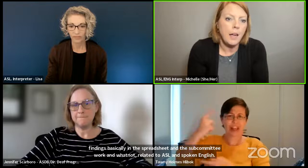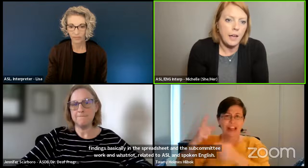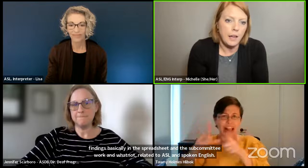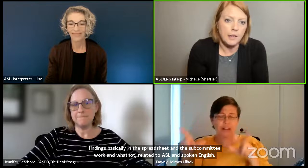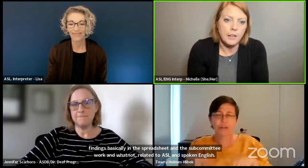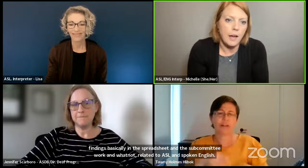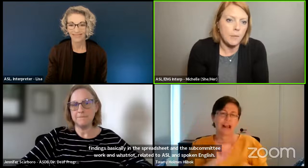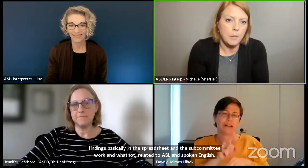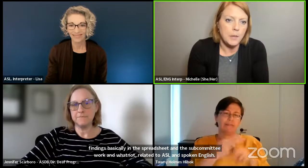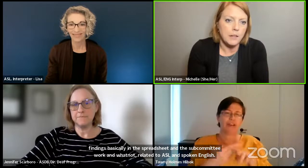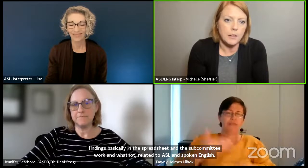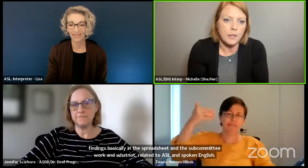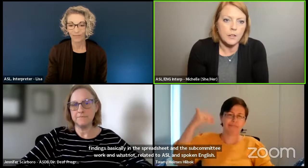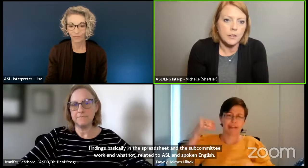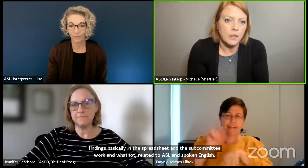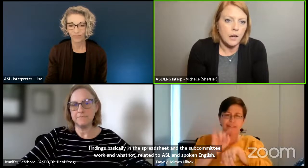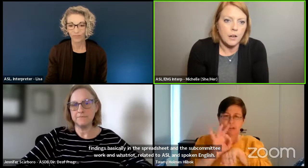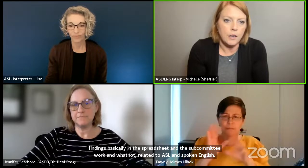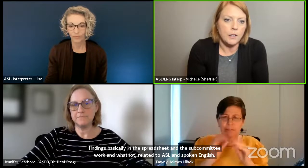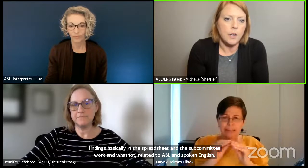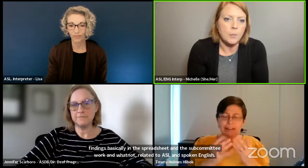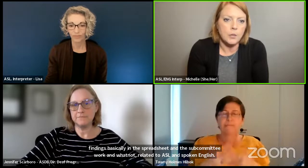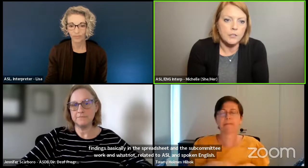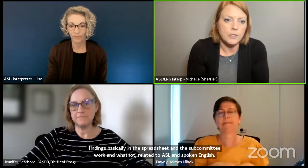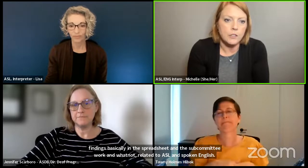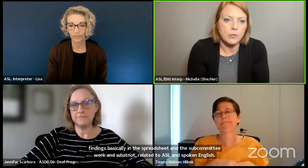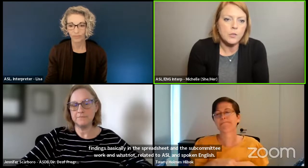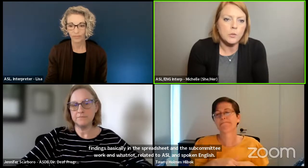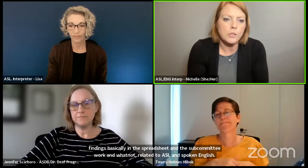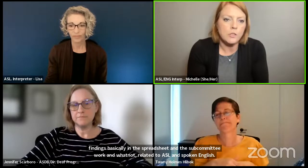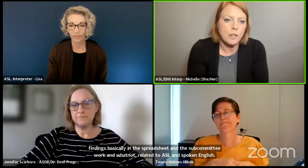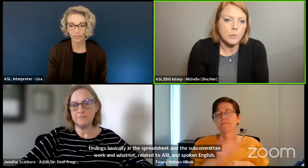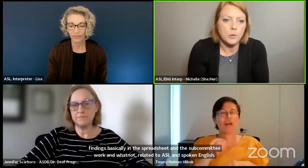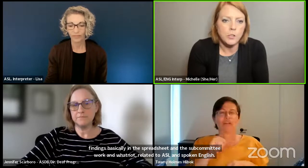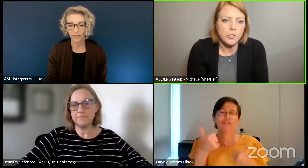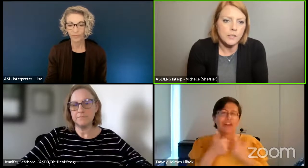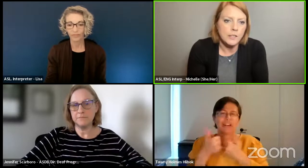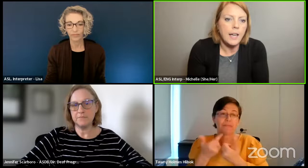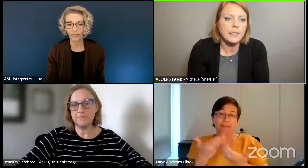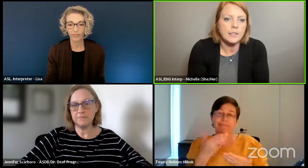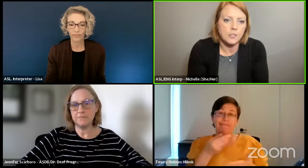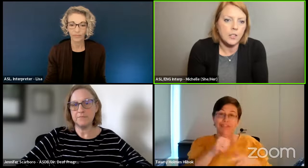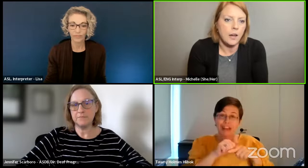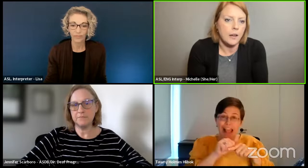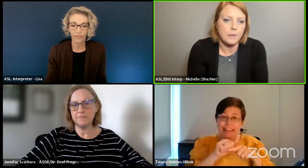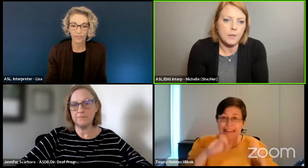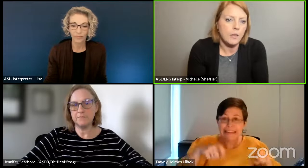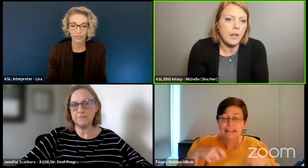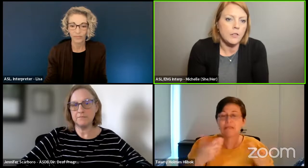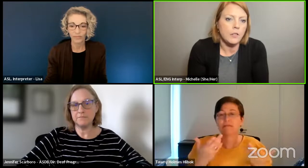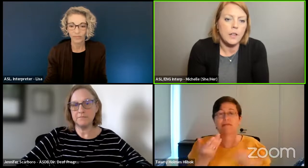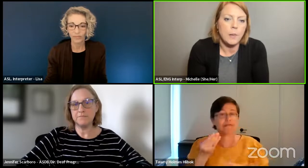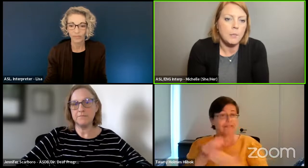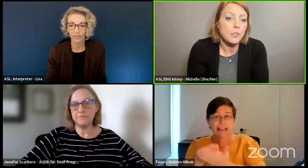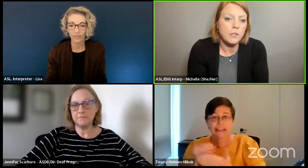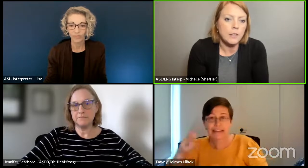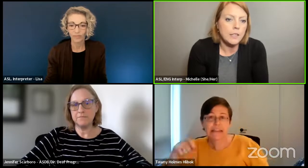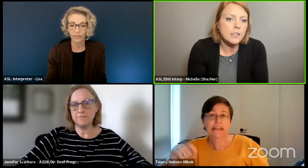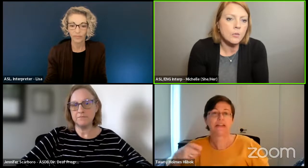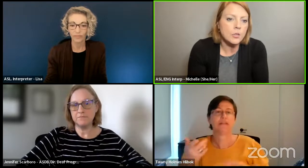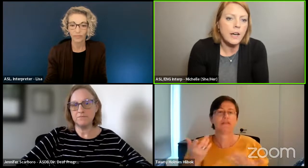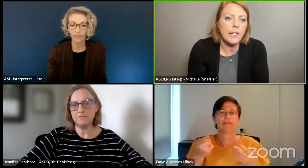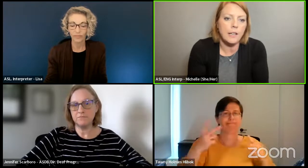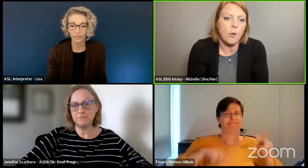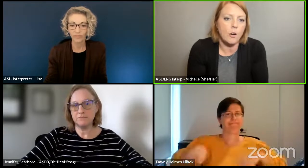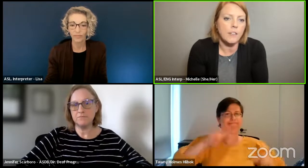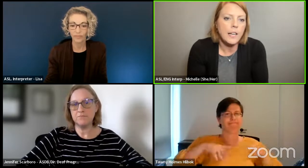some, and that might be that there are a number of different resources available in which to select, and the other thing might be the